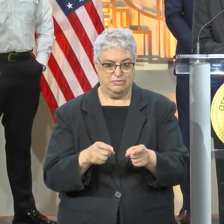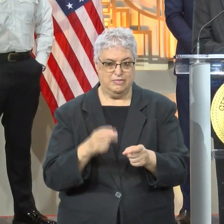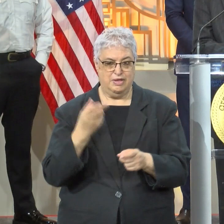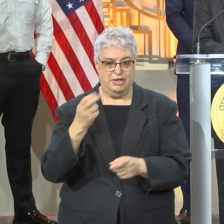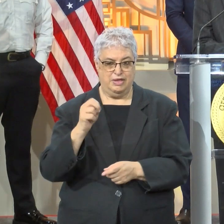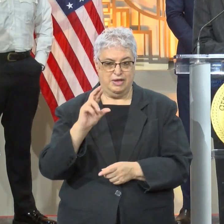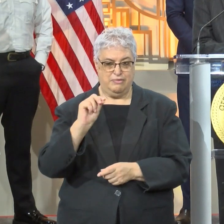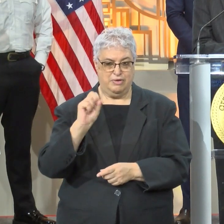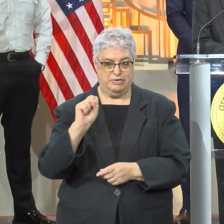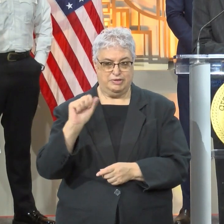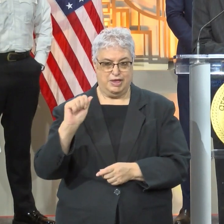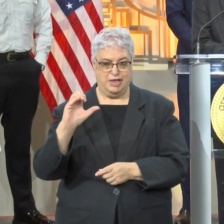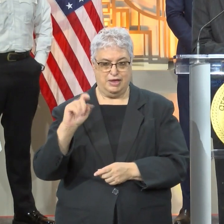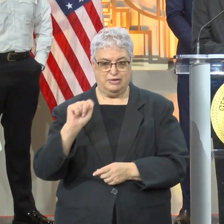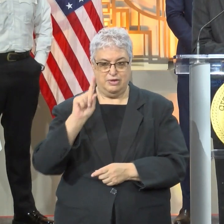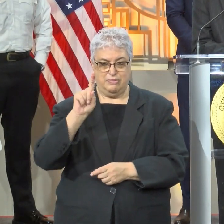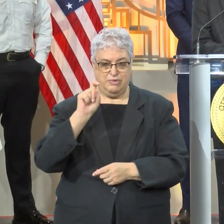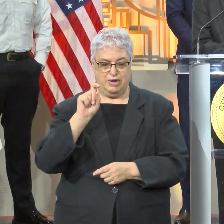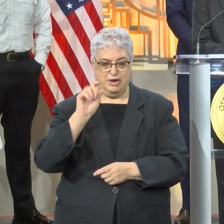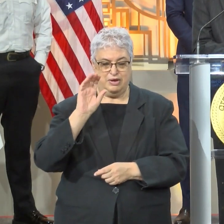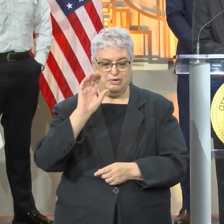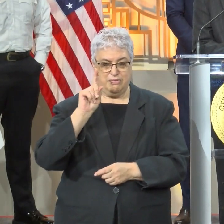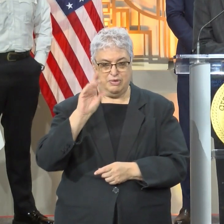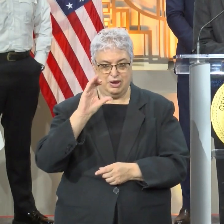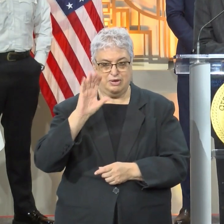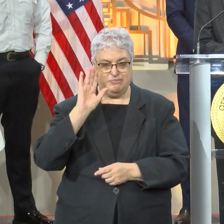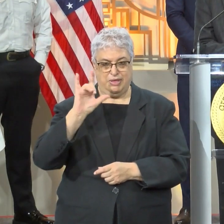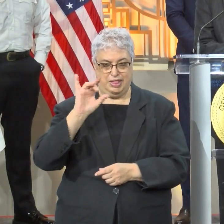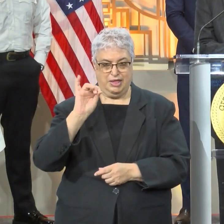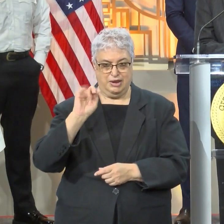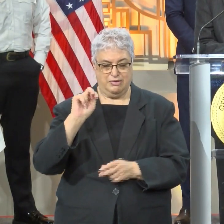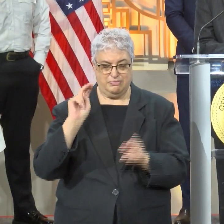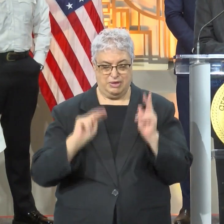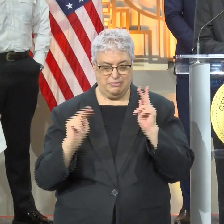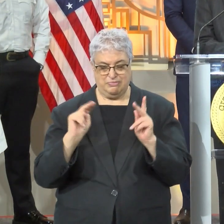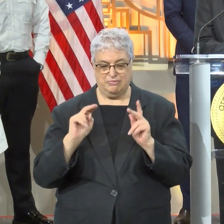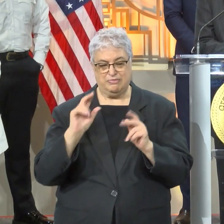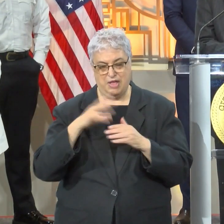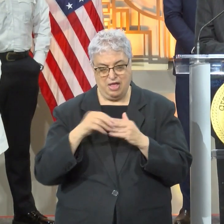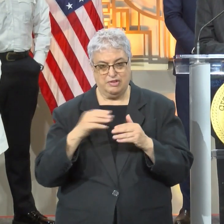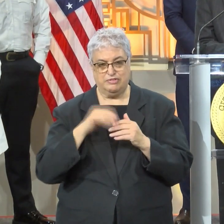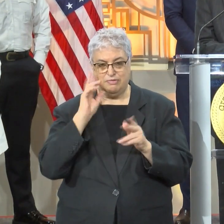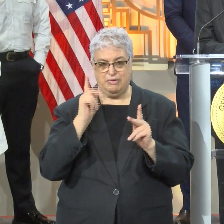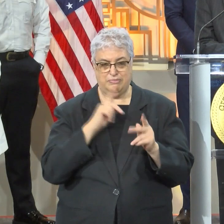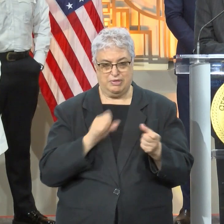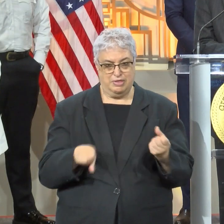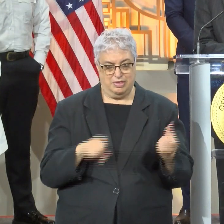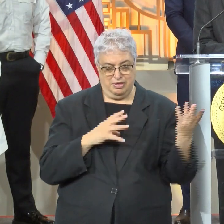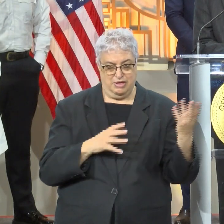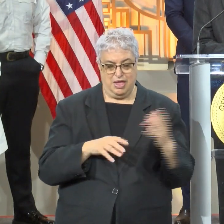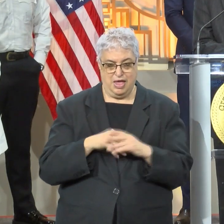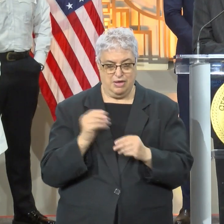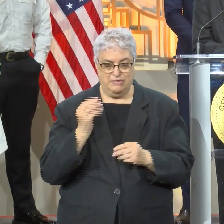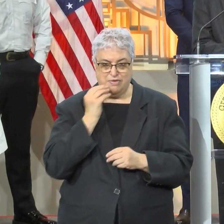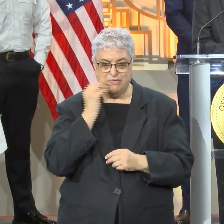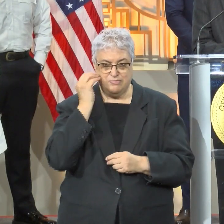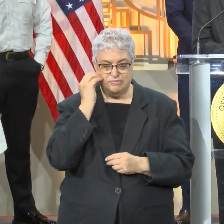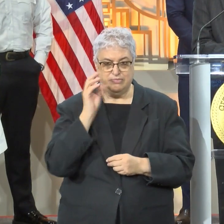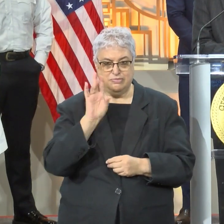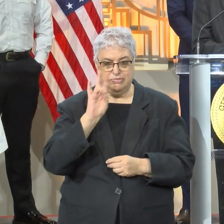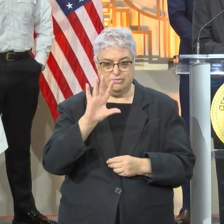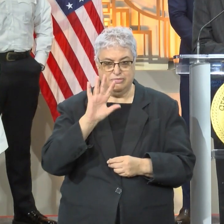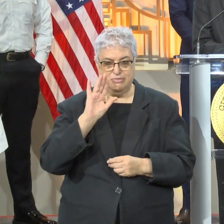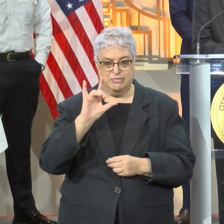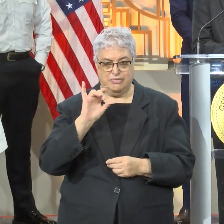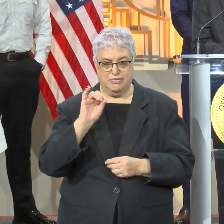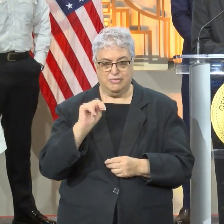HEROES Act $100 billion to help those who are being evicted. Also, $75 billion to help those